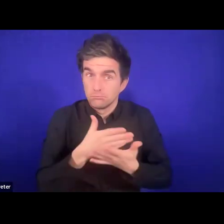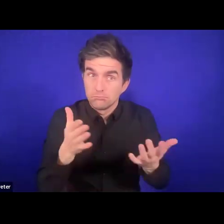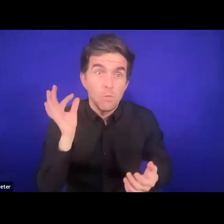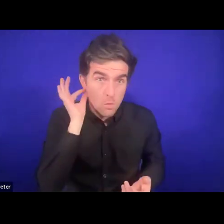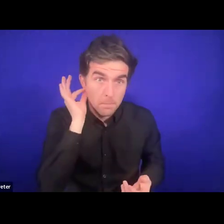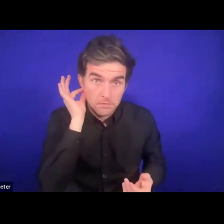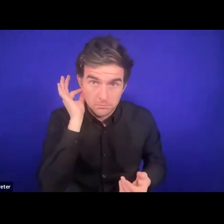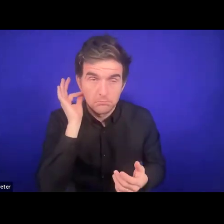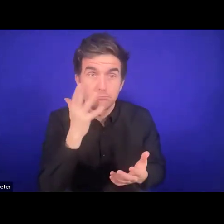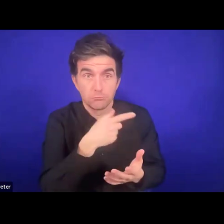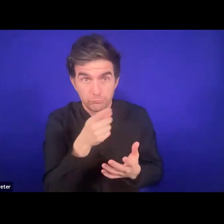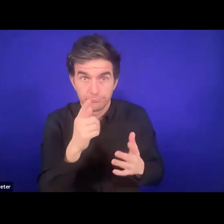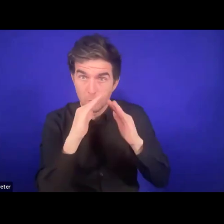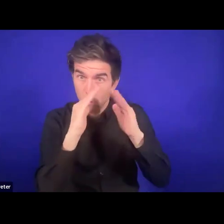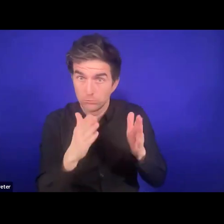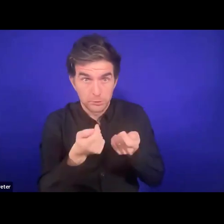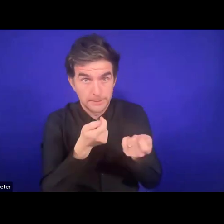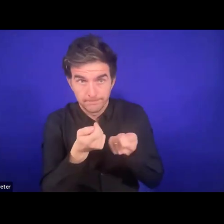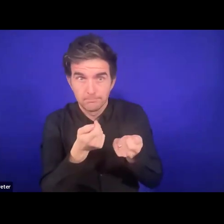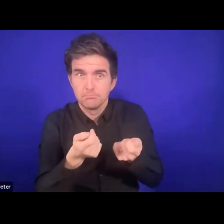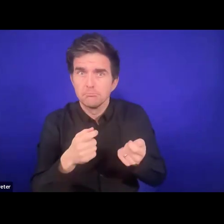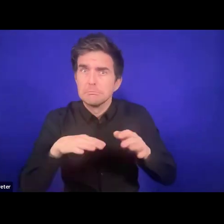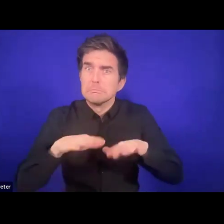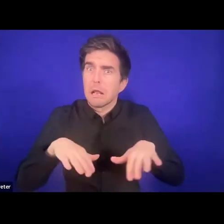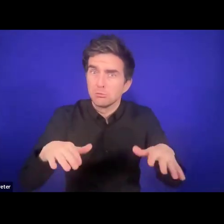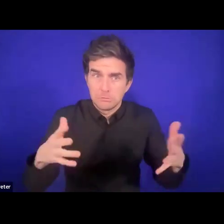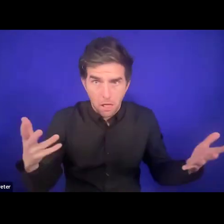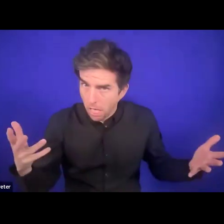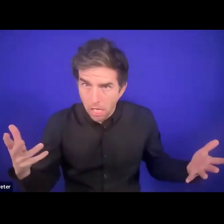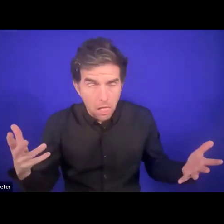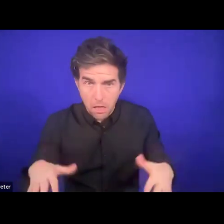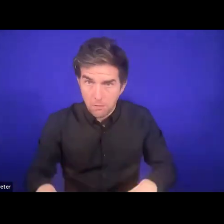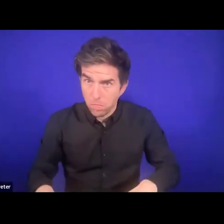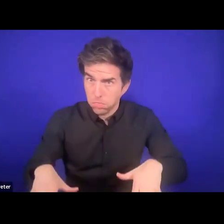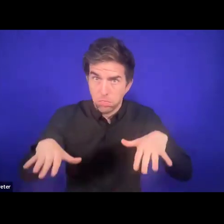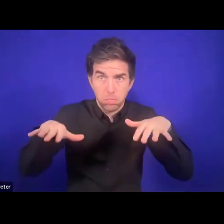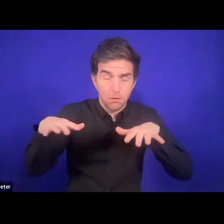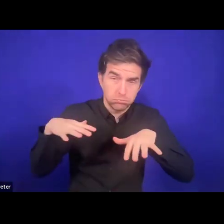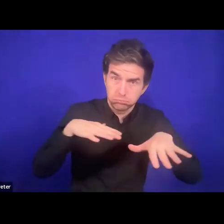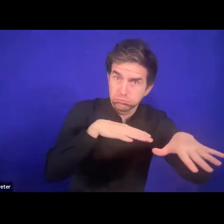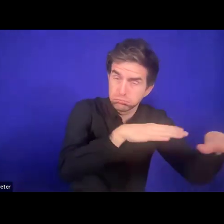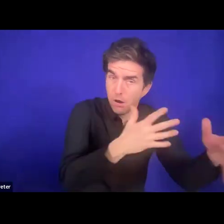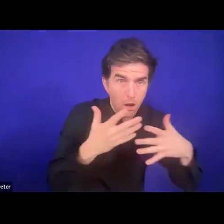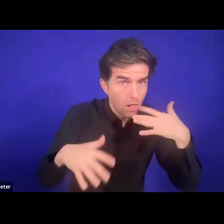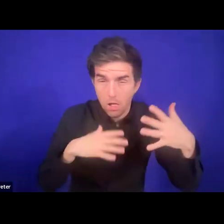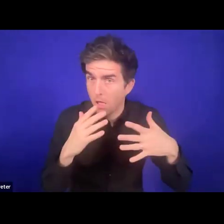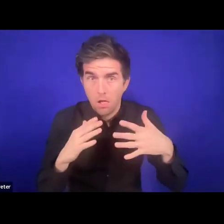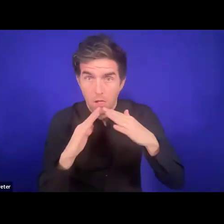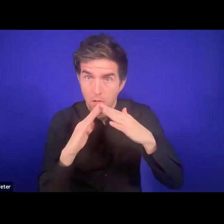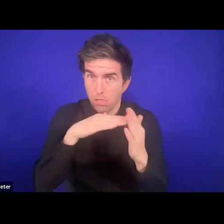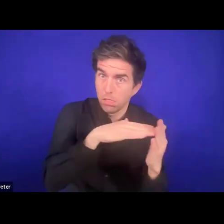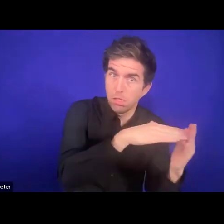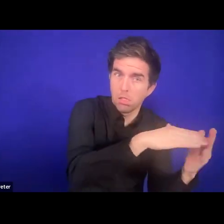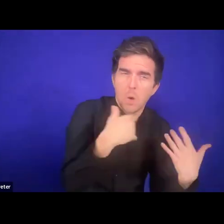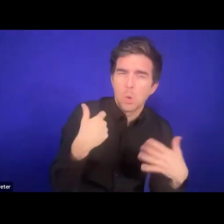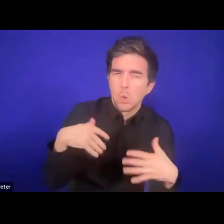level, the number of activities they carry on every day, but also in terms of limitations to access